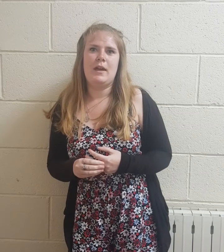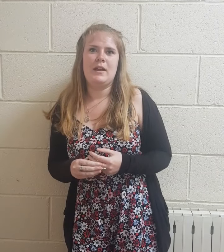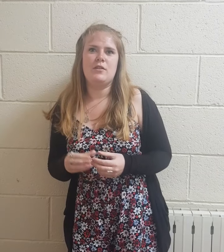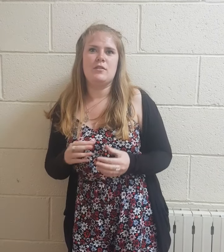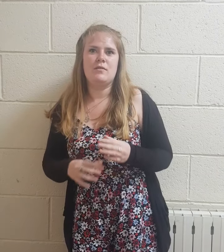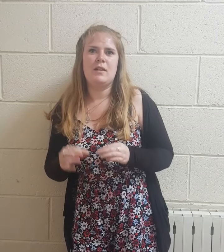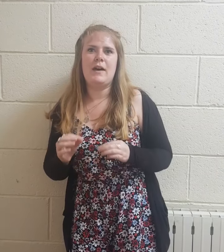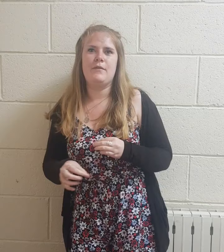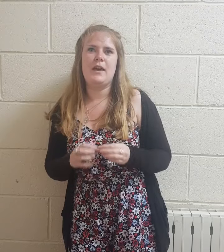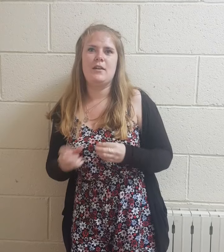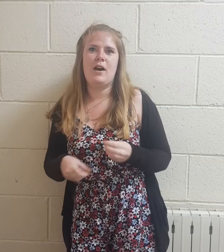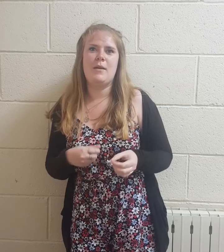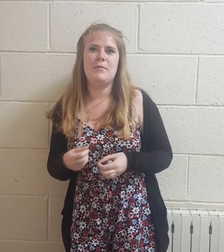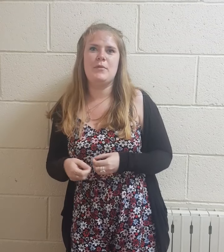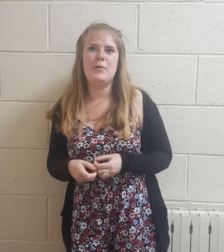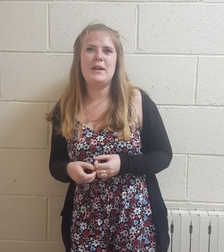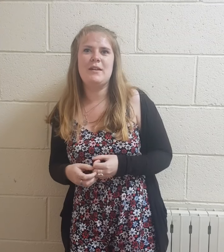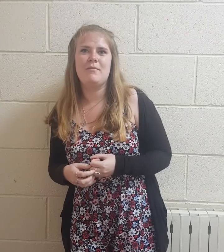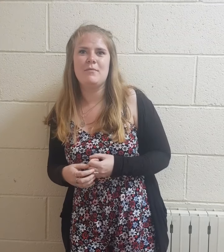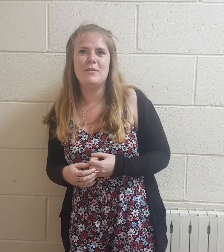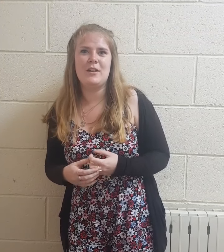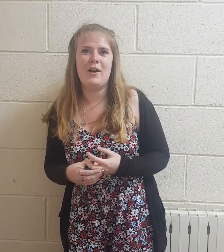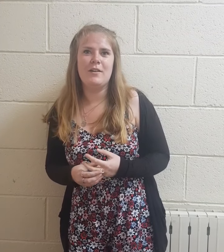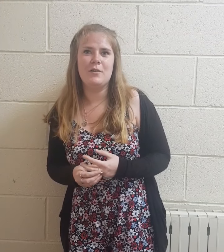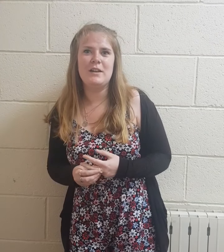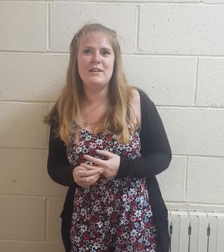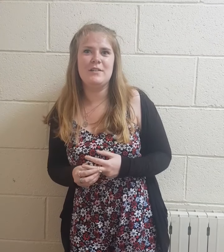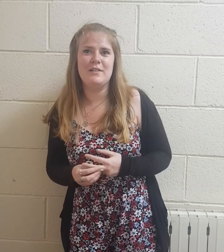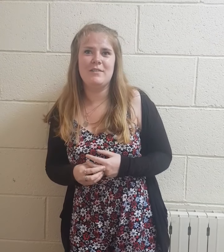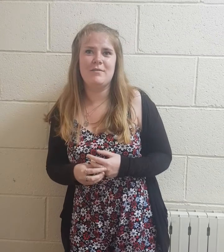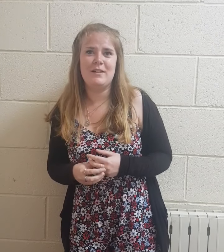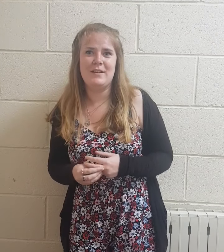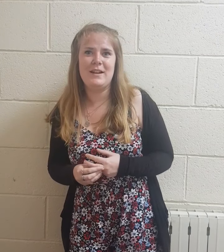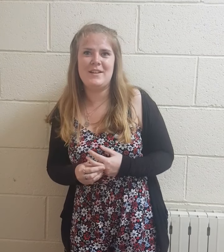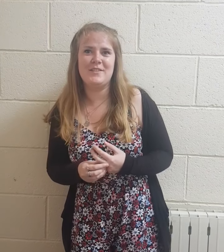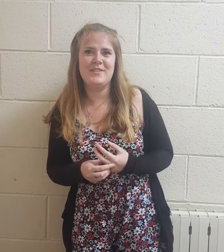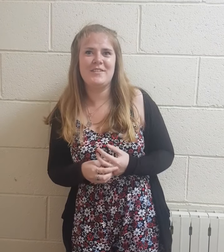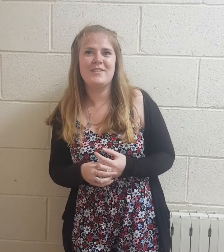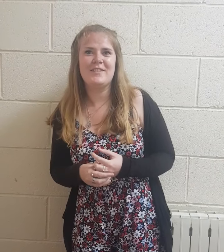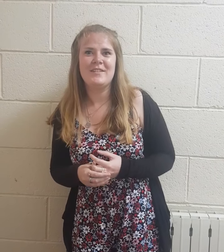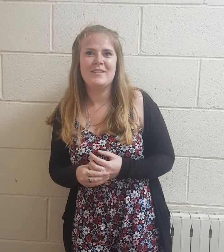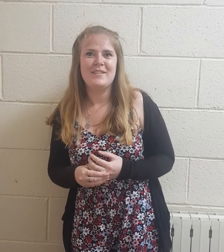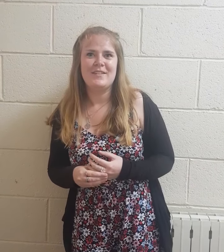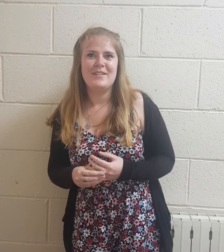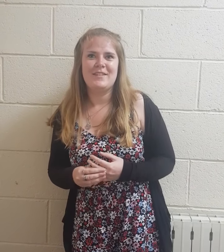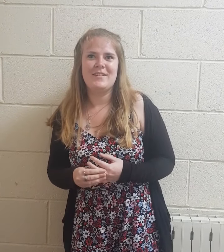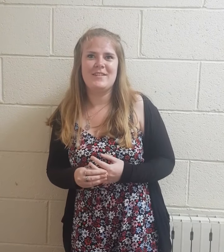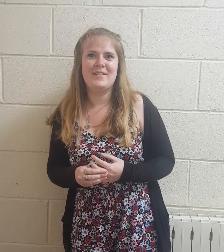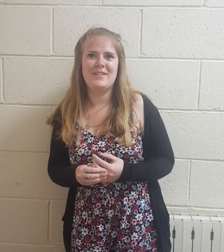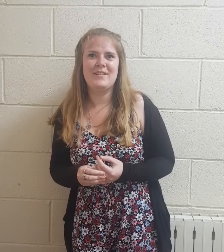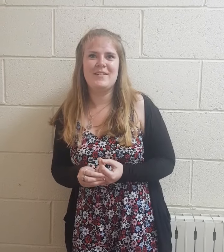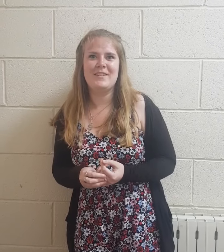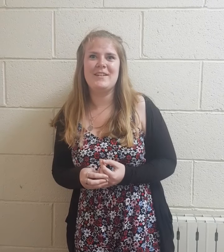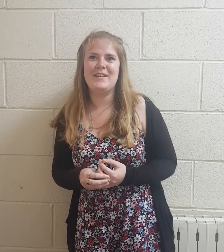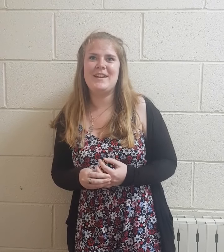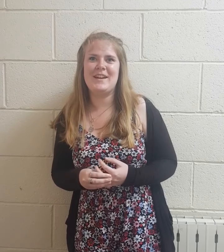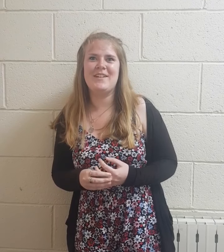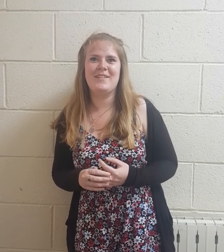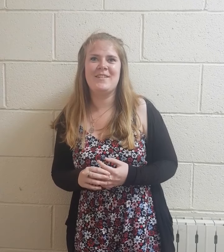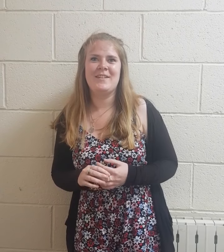like just have that time before we start college lesson. Yeah, so like the relaxed mornings, like our tea and toast